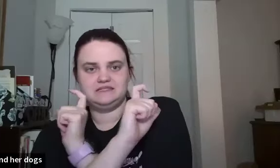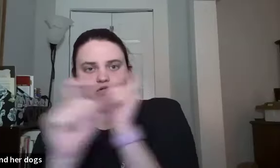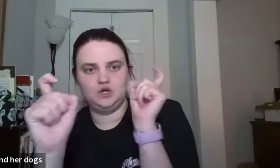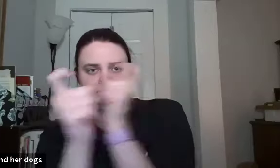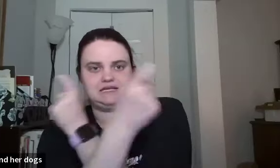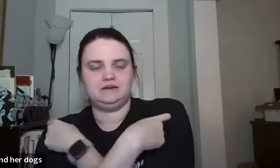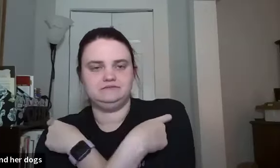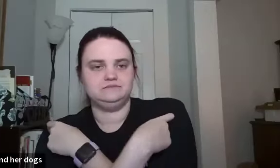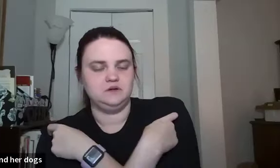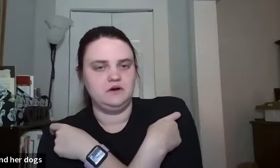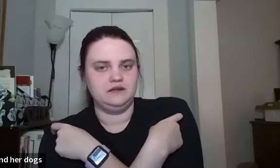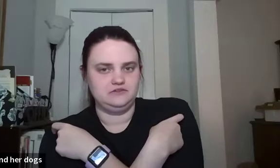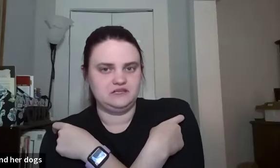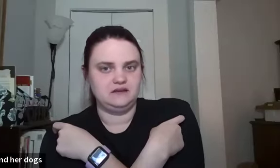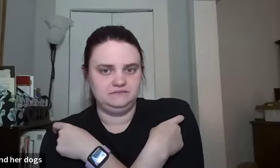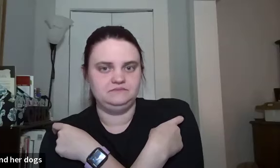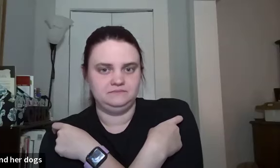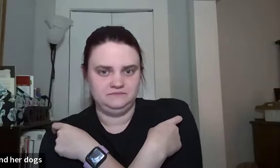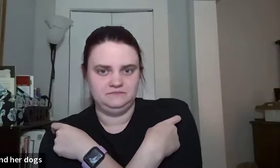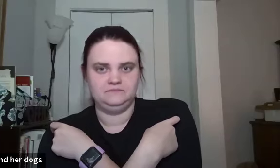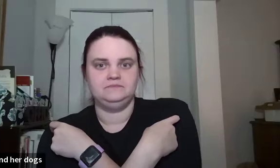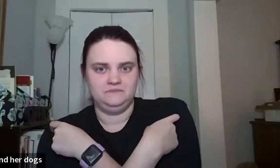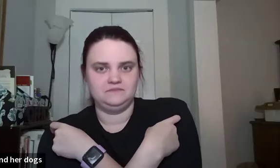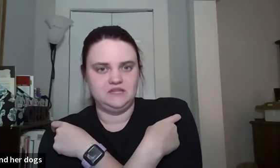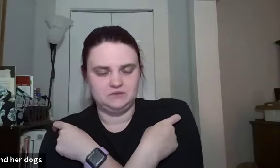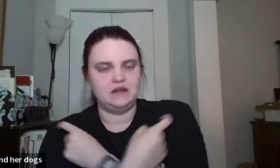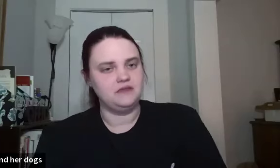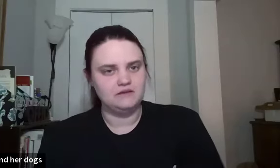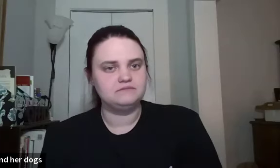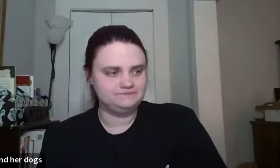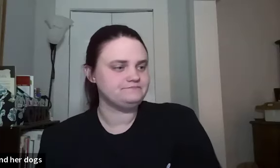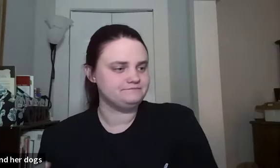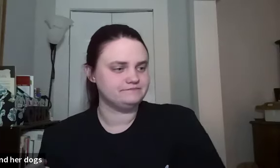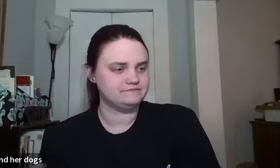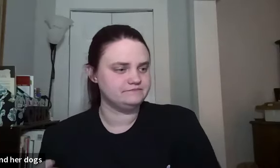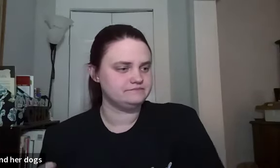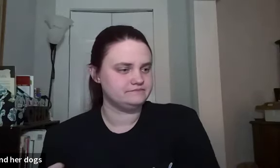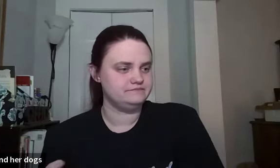little hooks kind of on either side. That's what I think of.